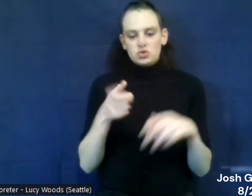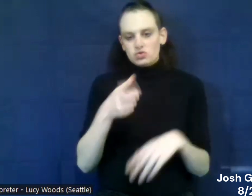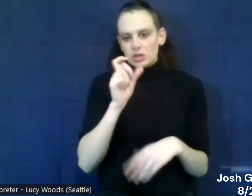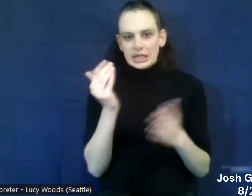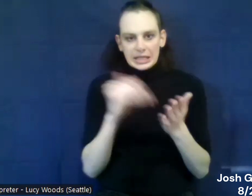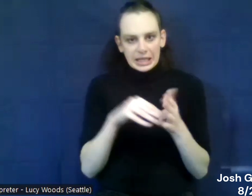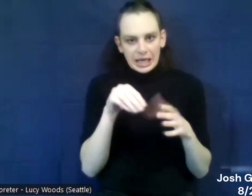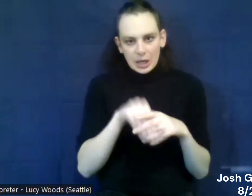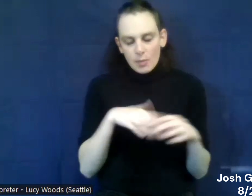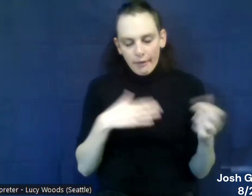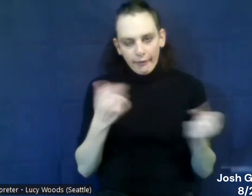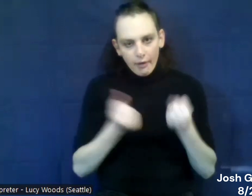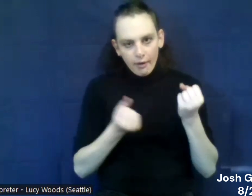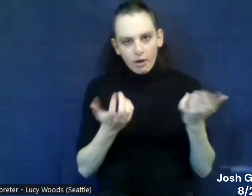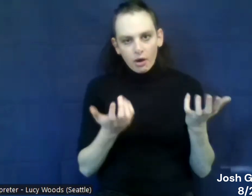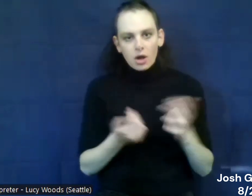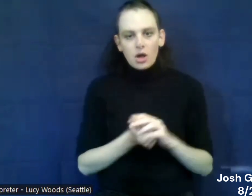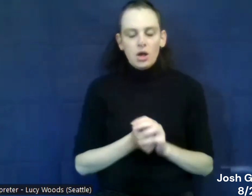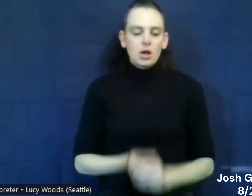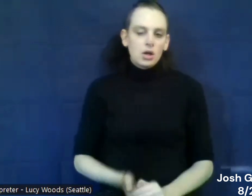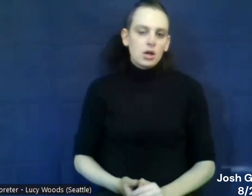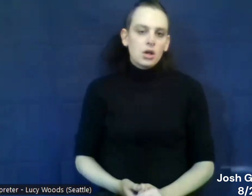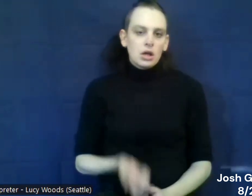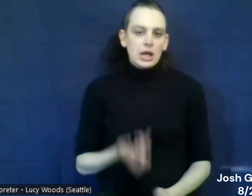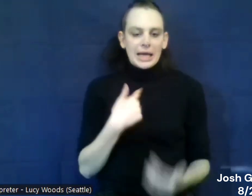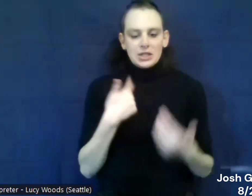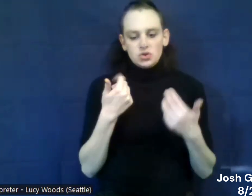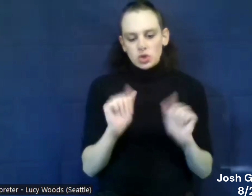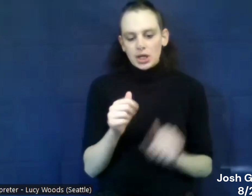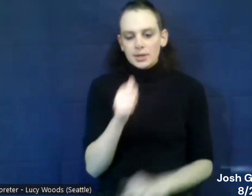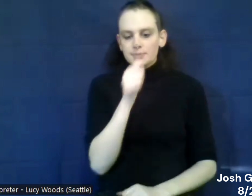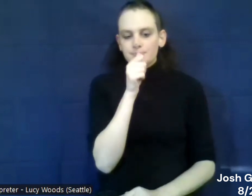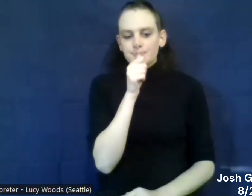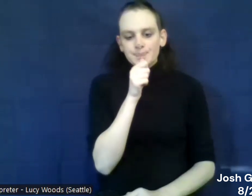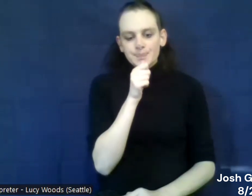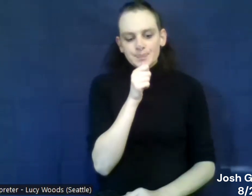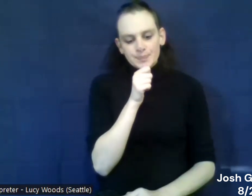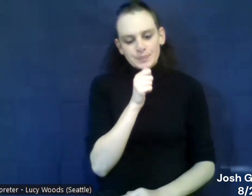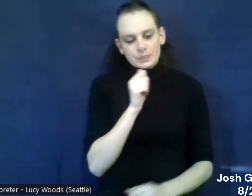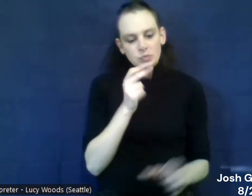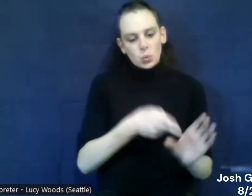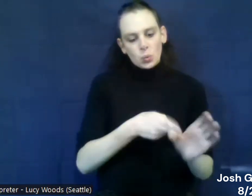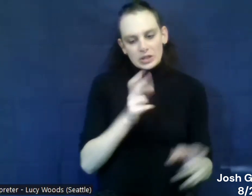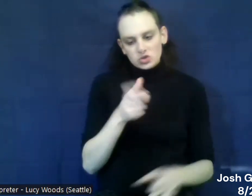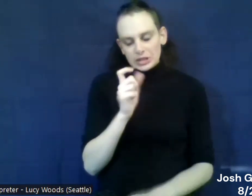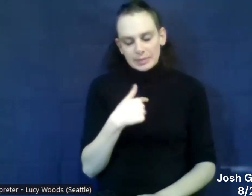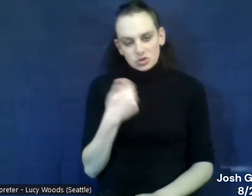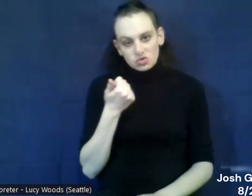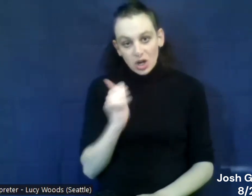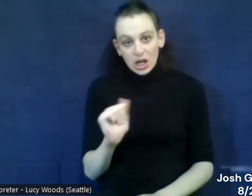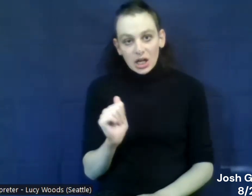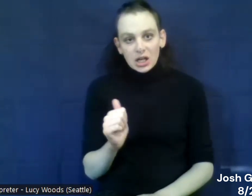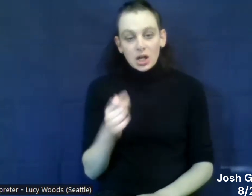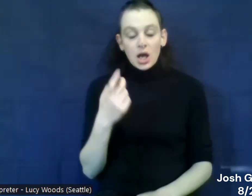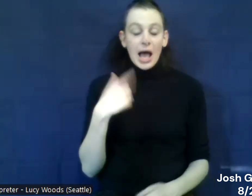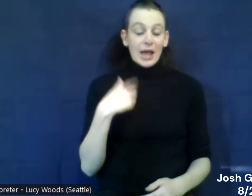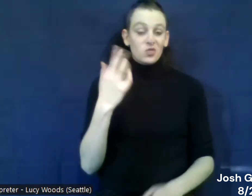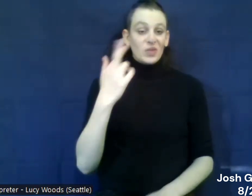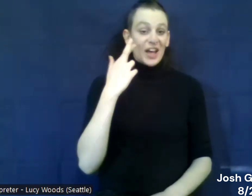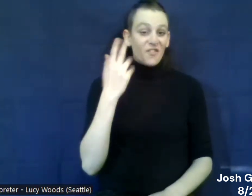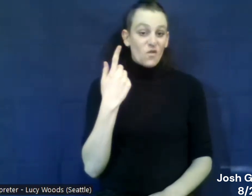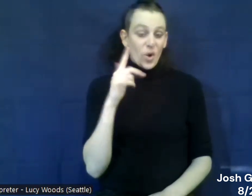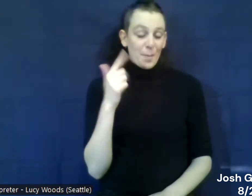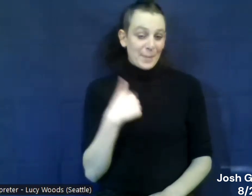I, I tried to work through it. I tried to stop it, tried to whatever. And I realized that for me, I needed to